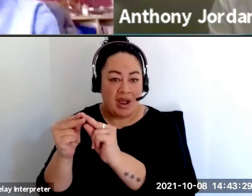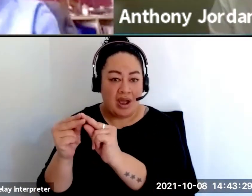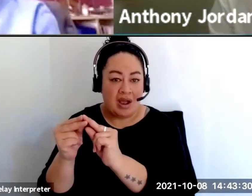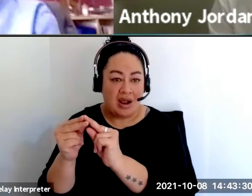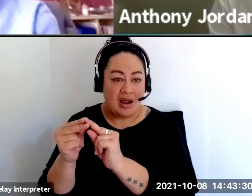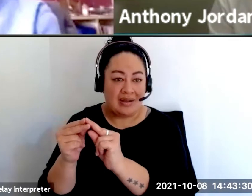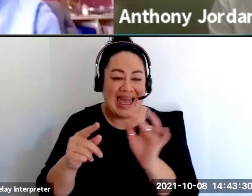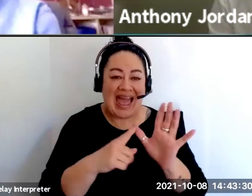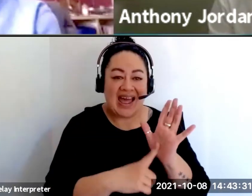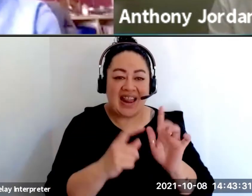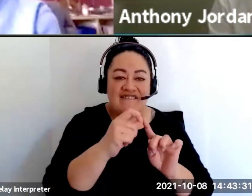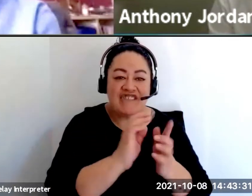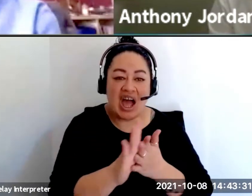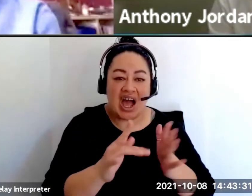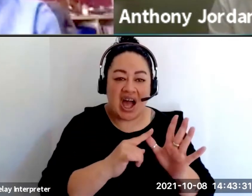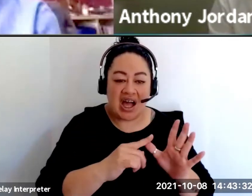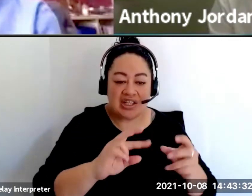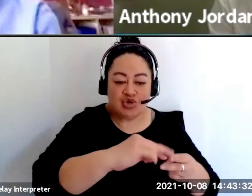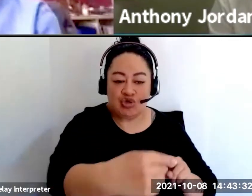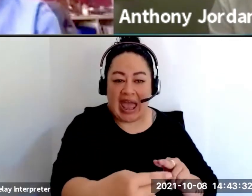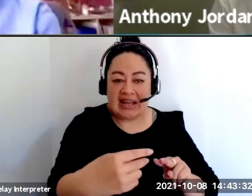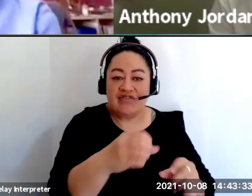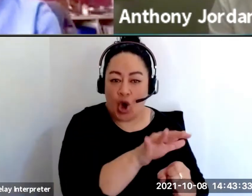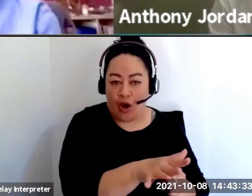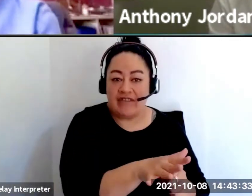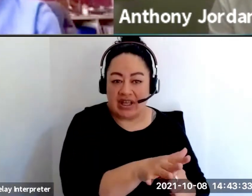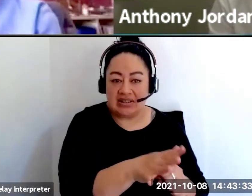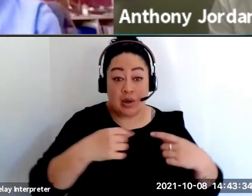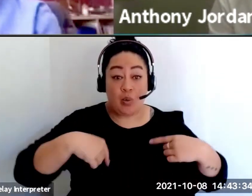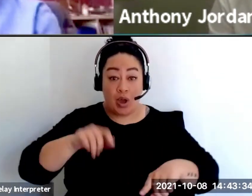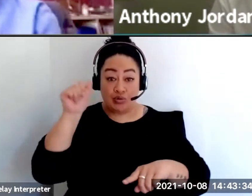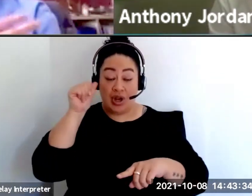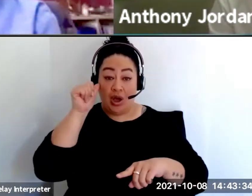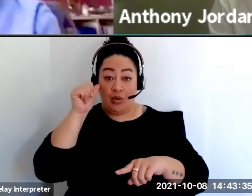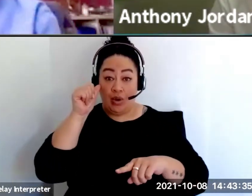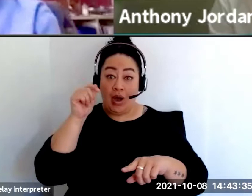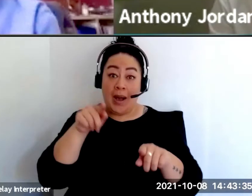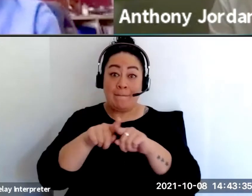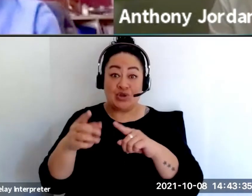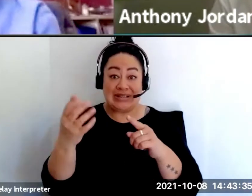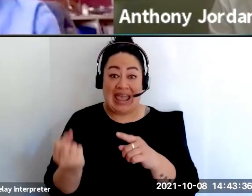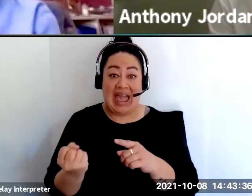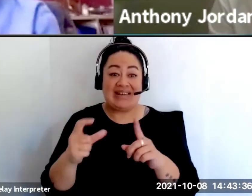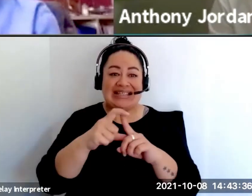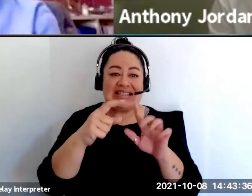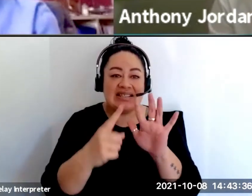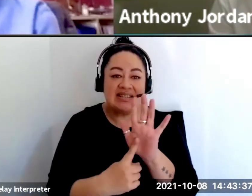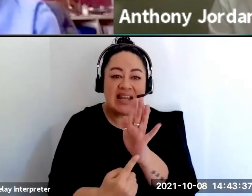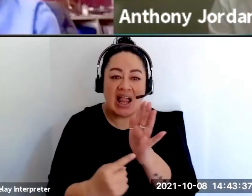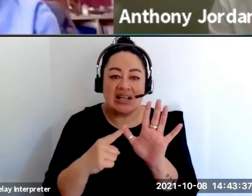Alpha strain. And so what we know is now we mostly have the Delta strain in Aotearoa.